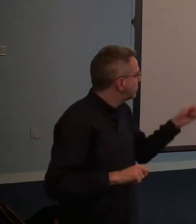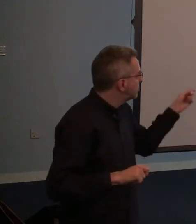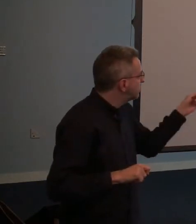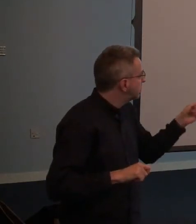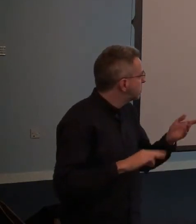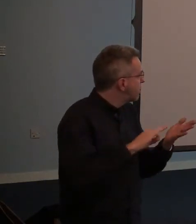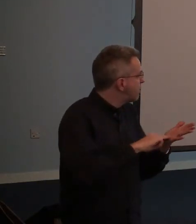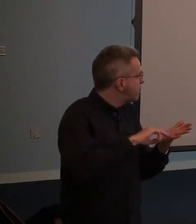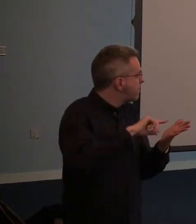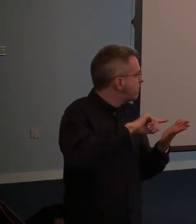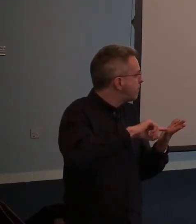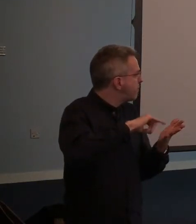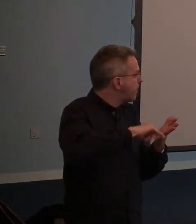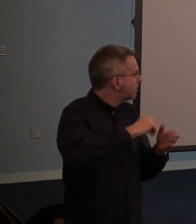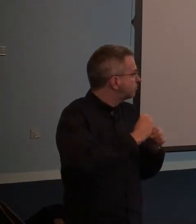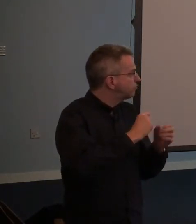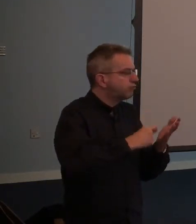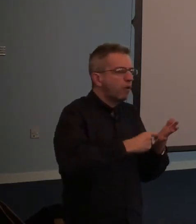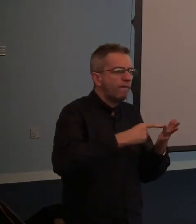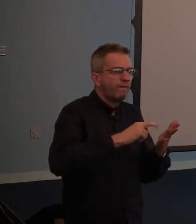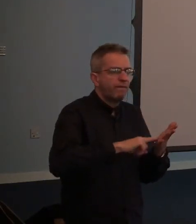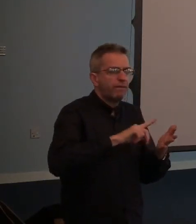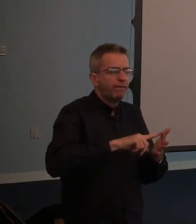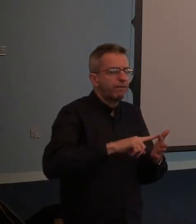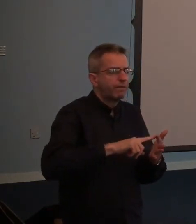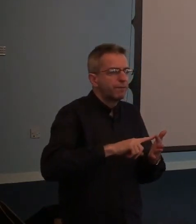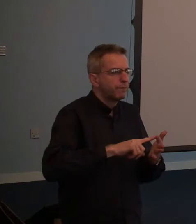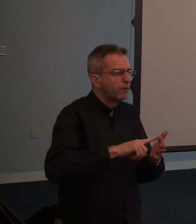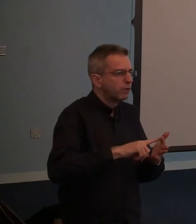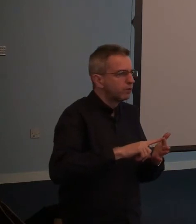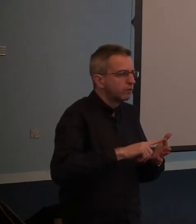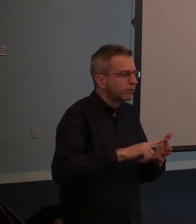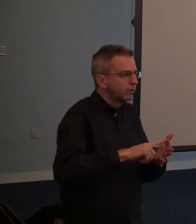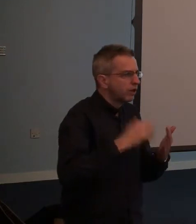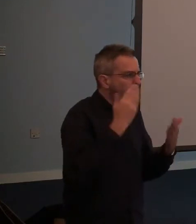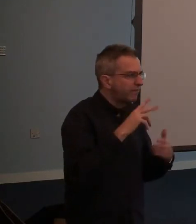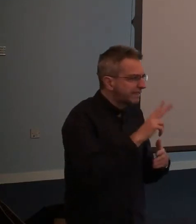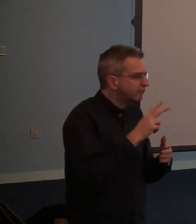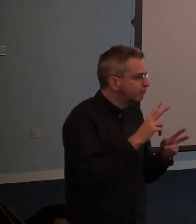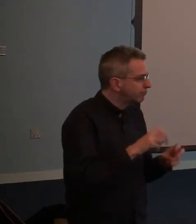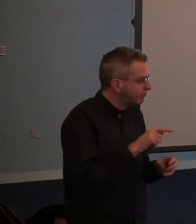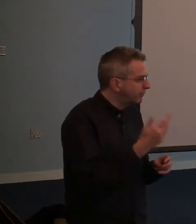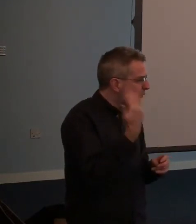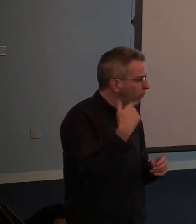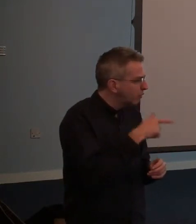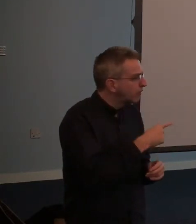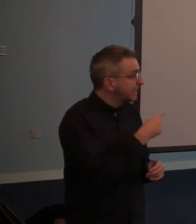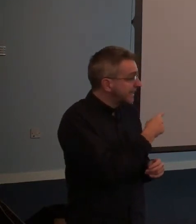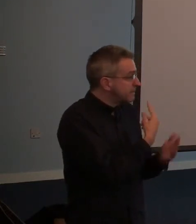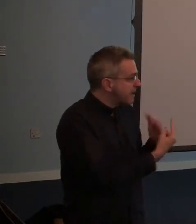I don't know if you're aware of this author, Musgrove. Don't know if you've read any of his work before. Have you